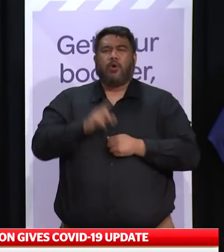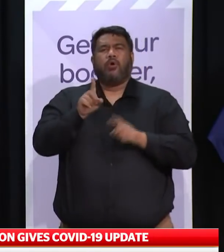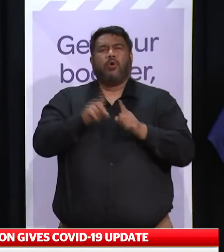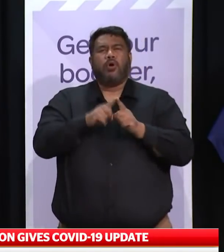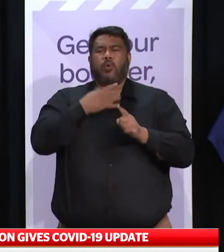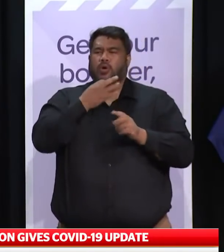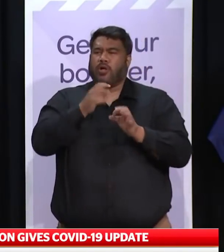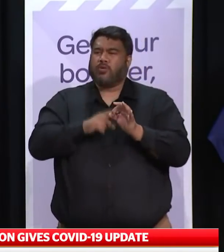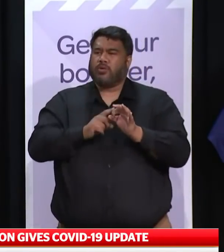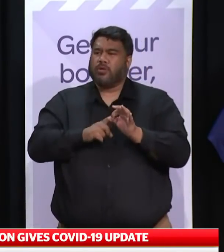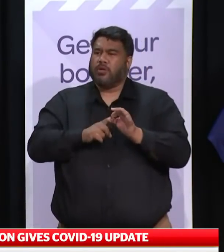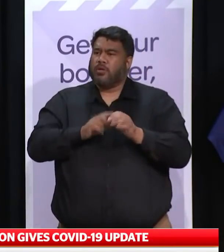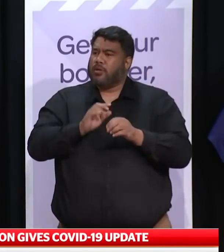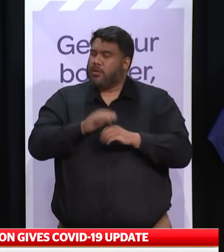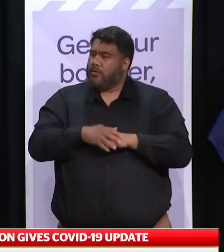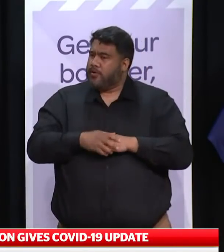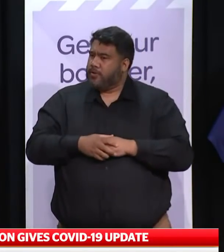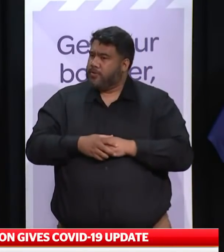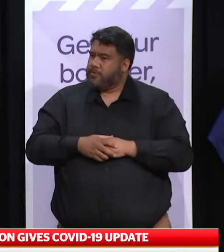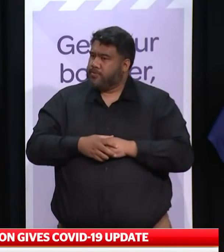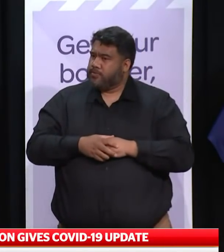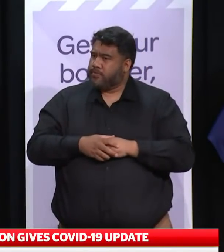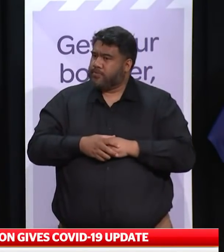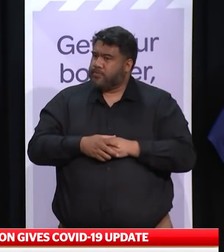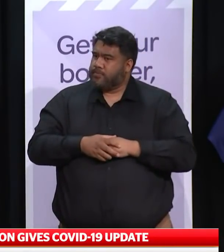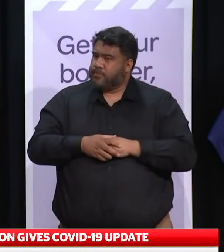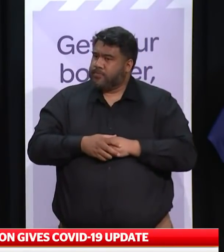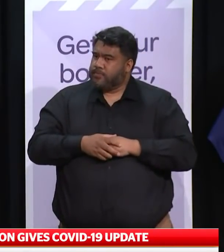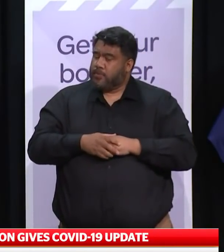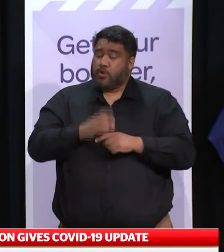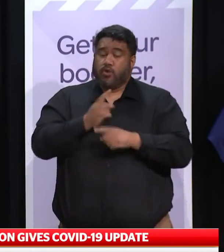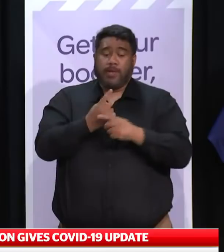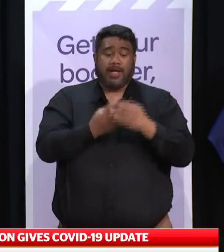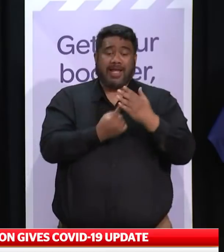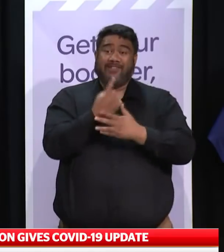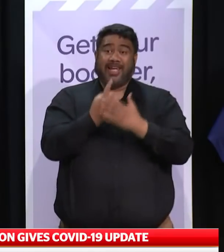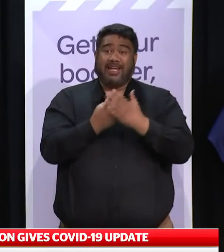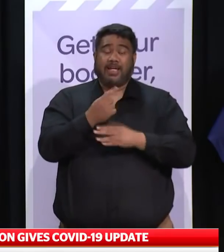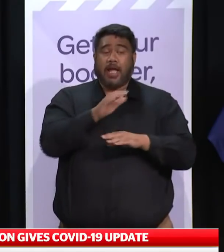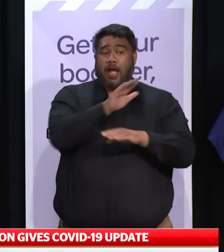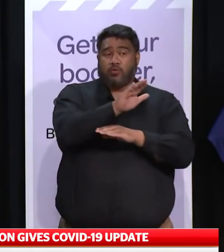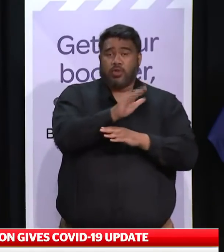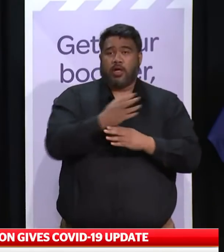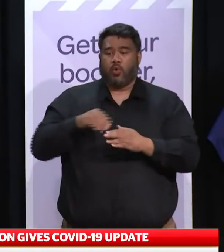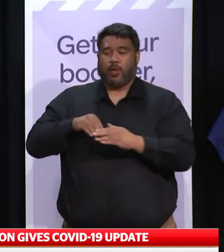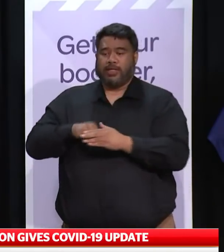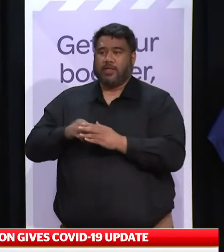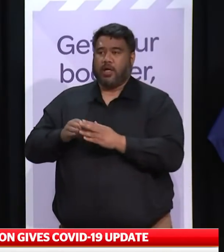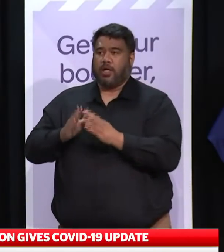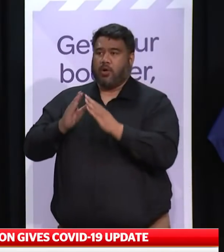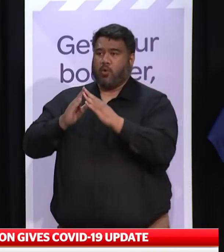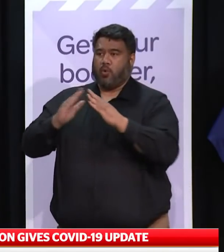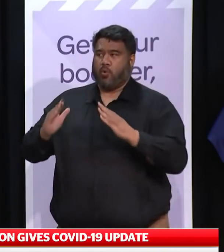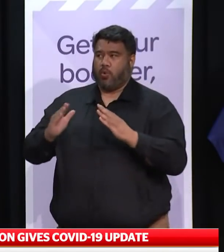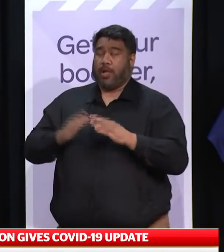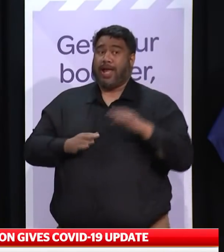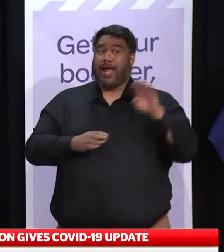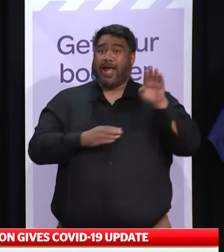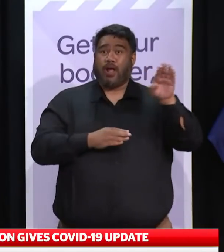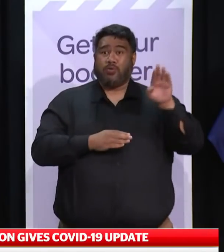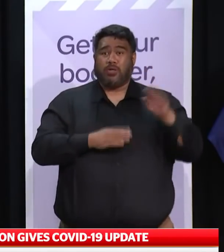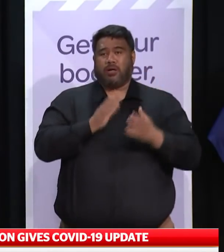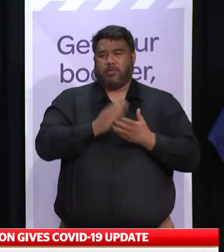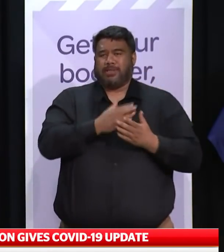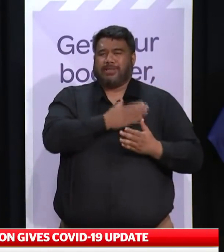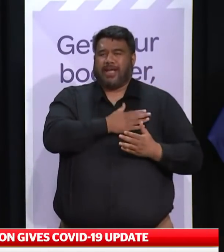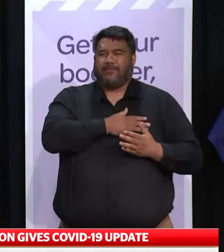Currently there's no real distinction between indoor events and outdoor events, despite the fact that you're much safer at an outdoor event, even though a lot more